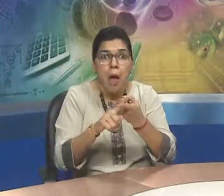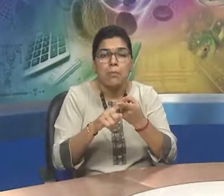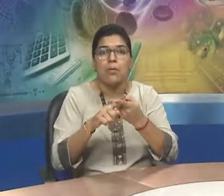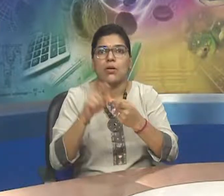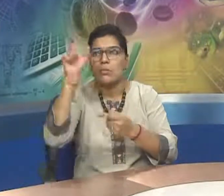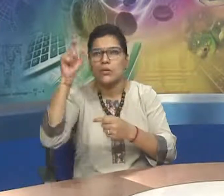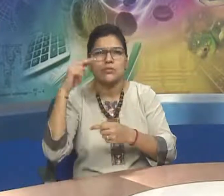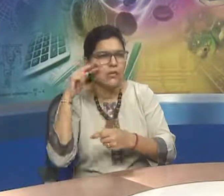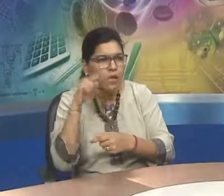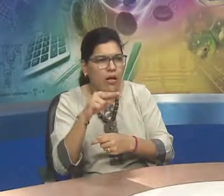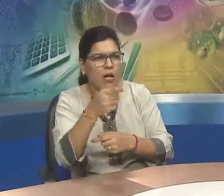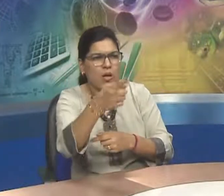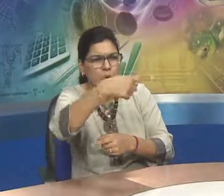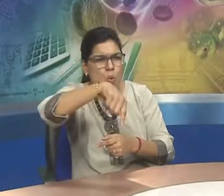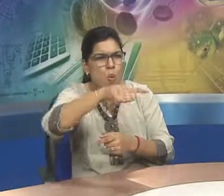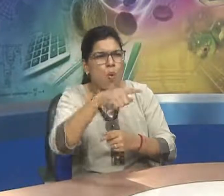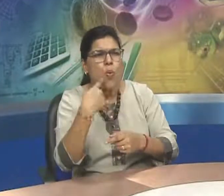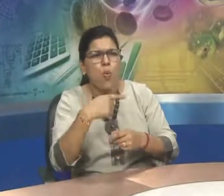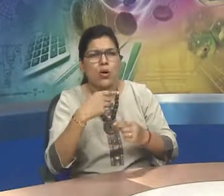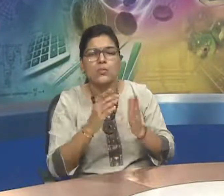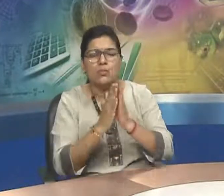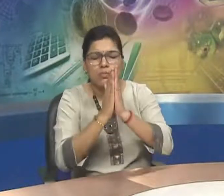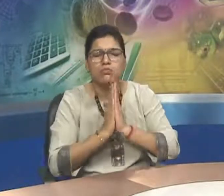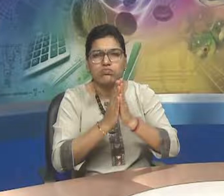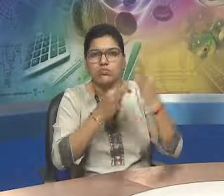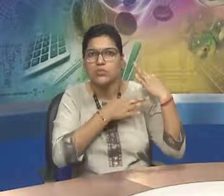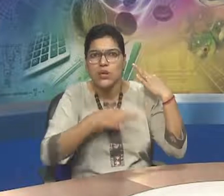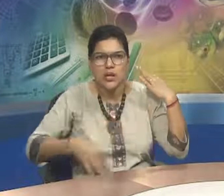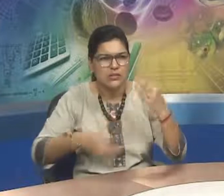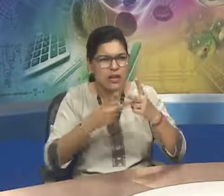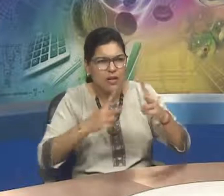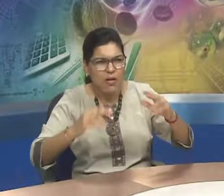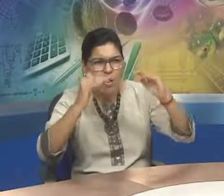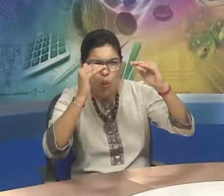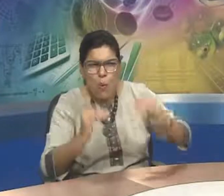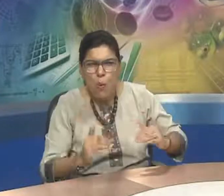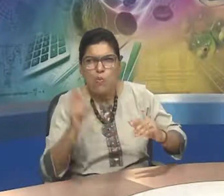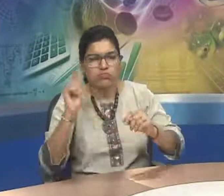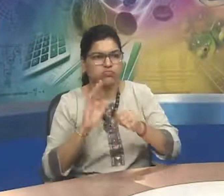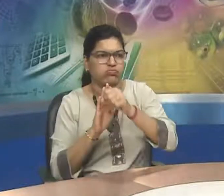Safeguard means to be alert for the safety,